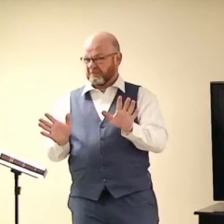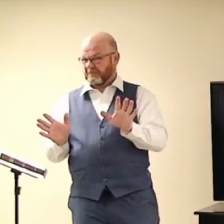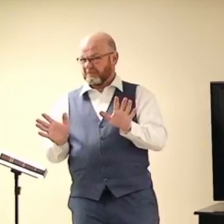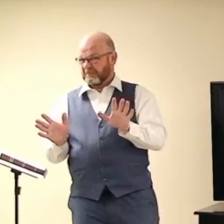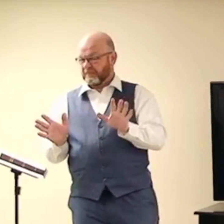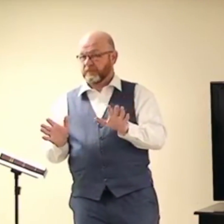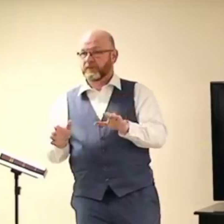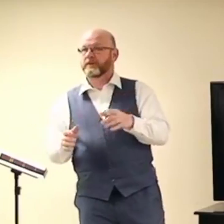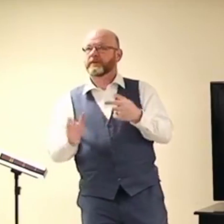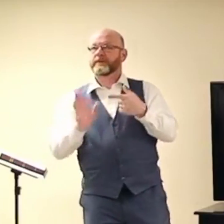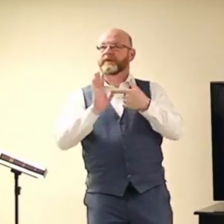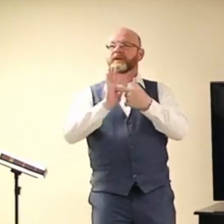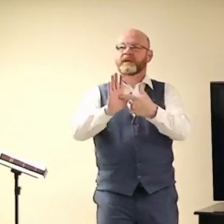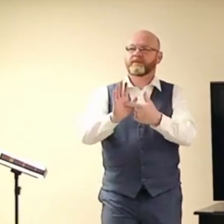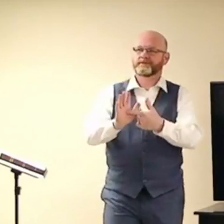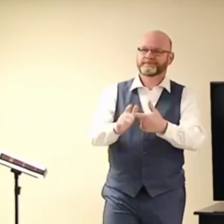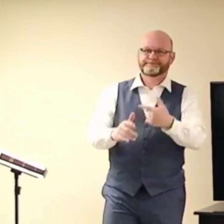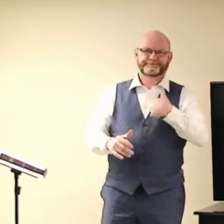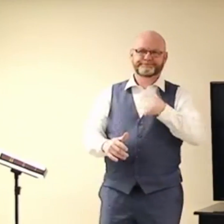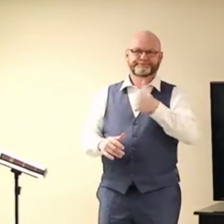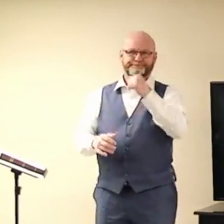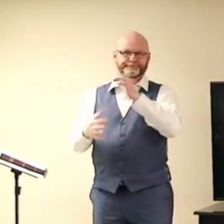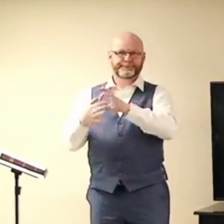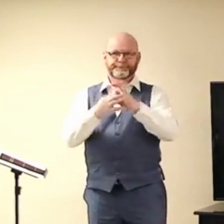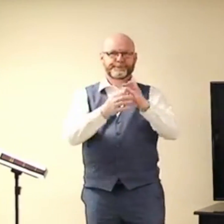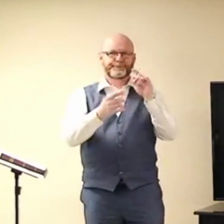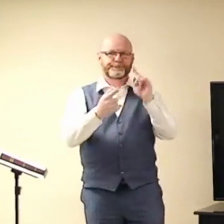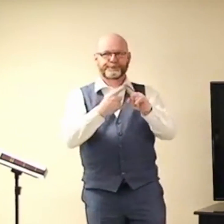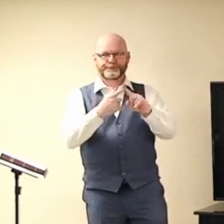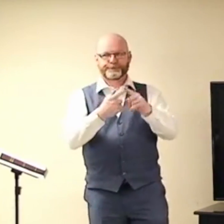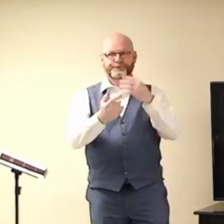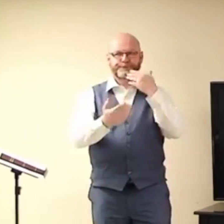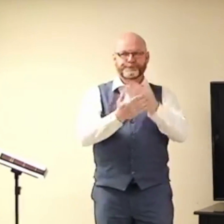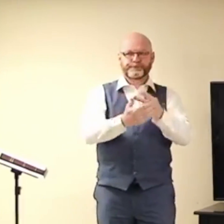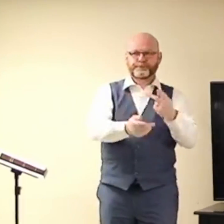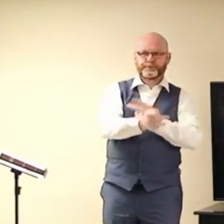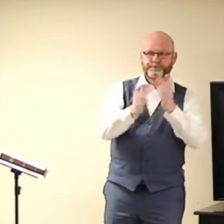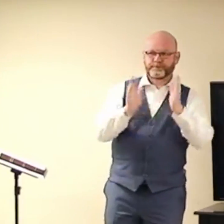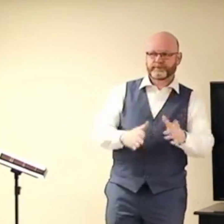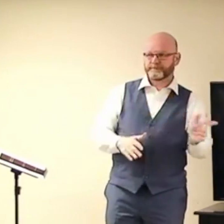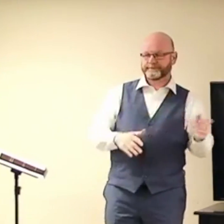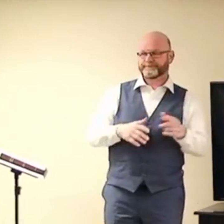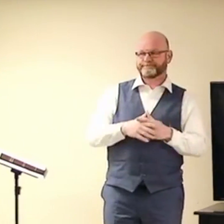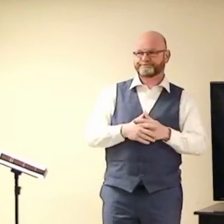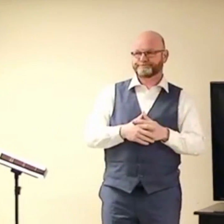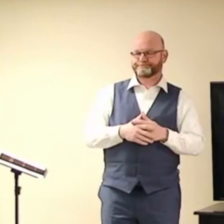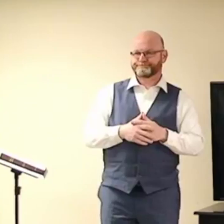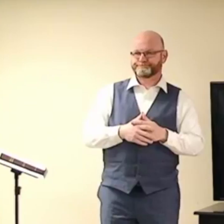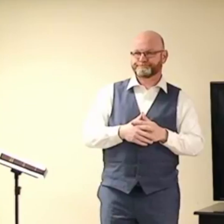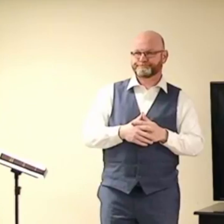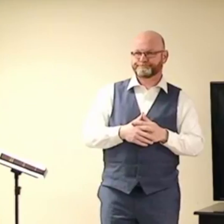unbelief is evidence that I don't belong to the Good Shepherd, to Christ.